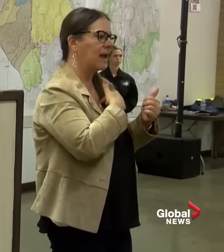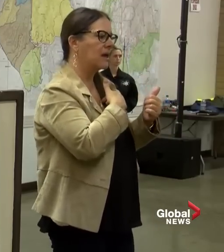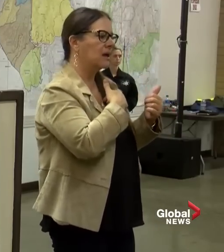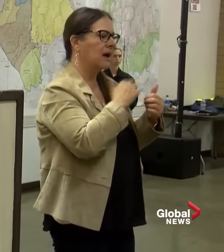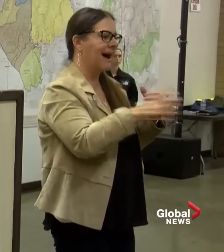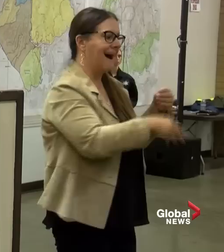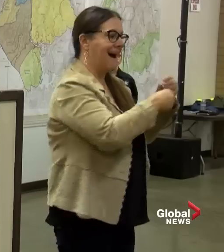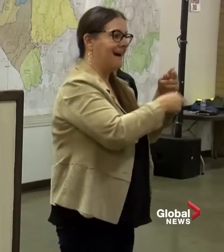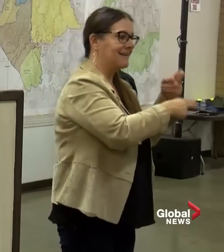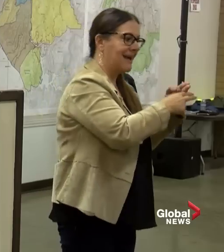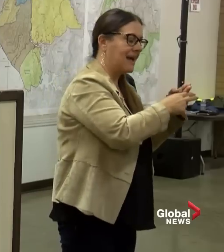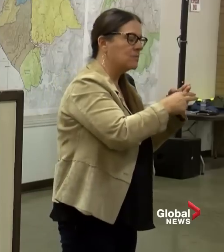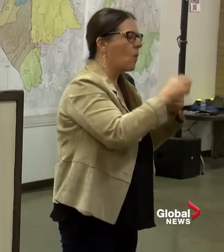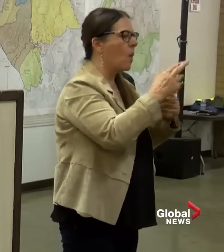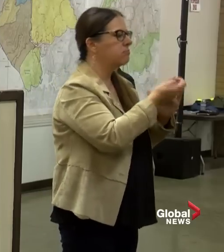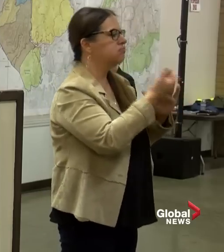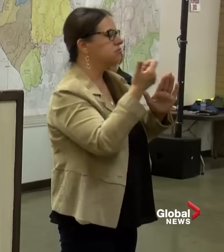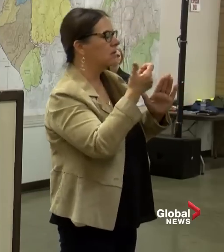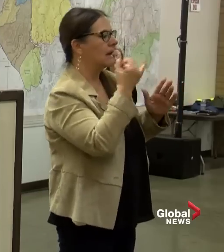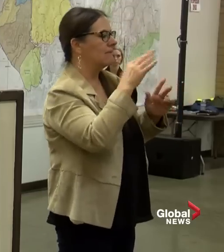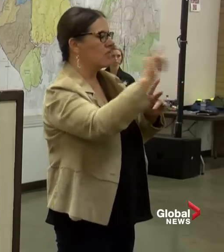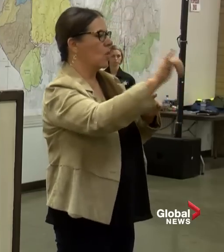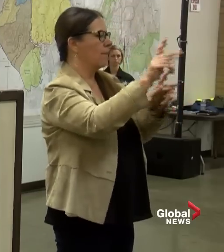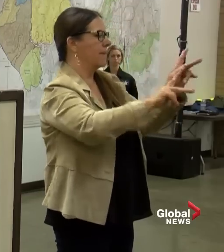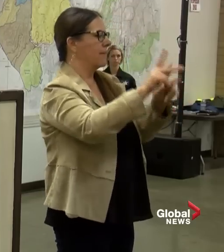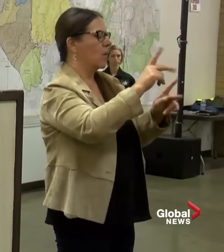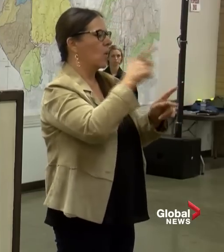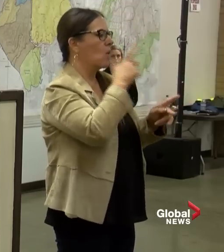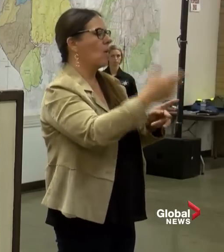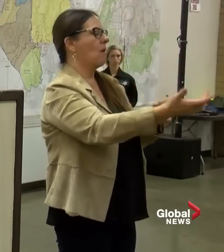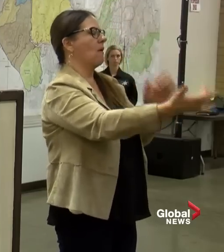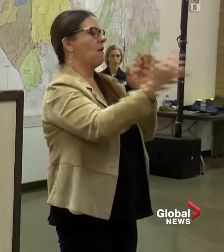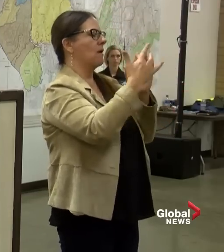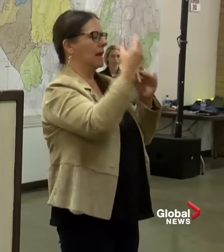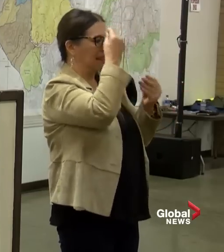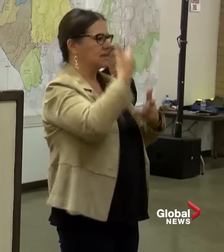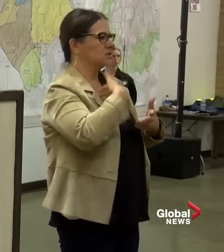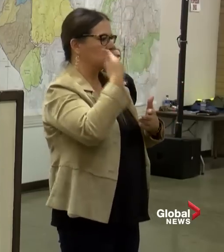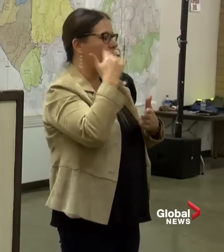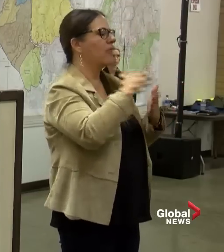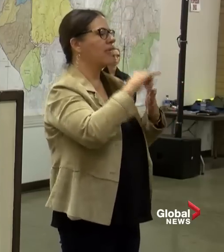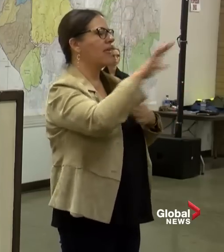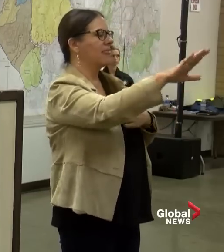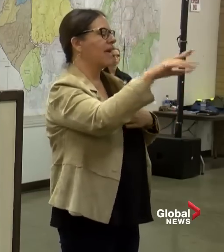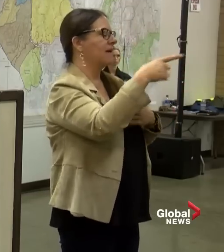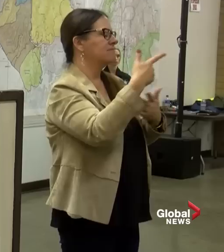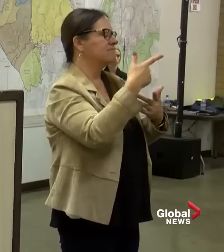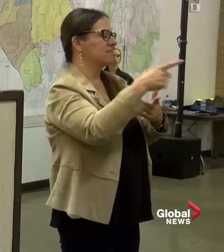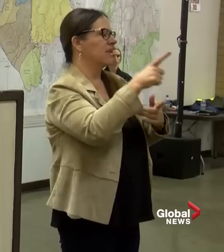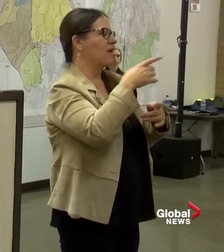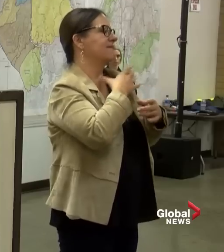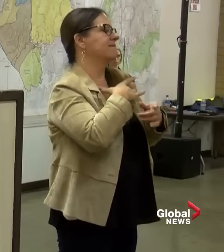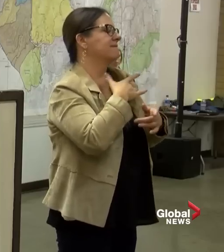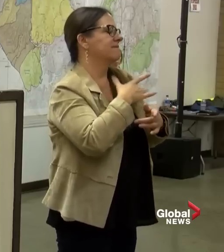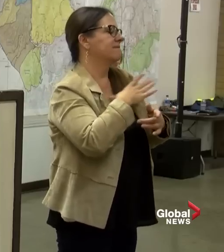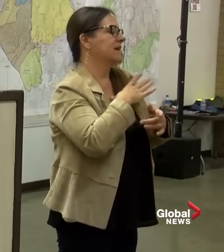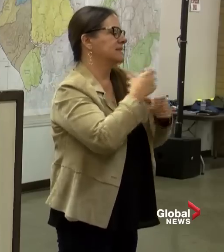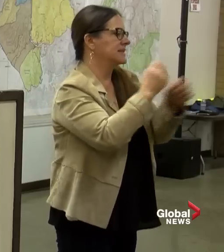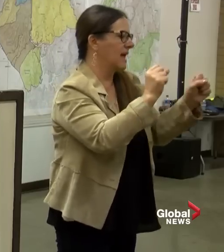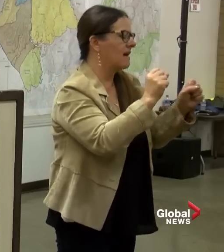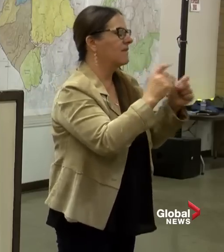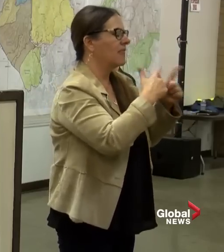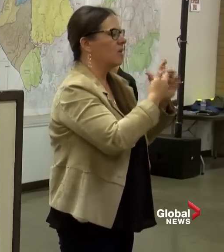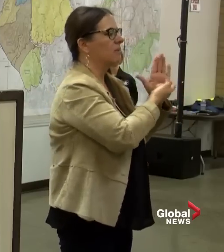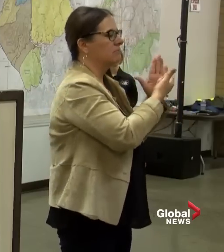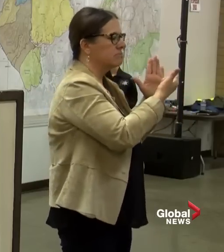have and take off the names of those individuals who's been accounted. That's why it's a dynamic situation. Staff is working throughout the course of the